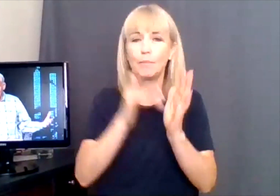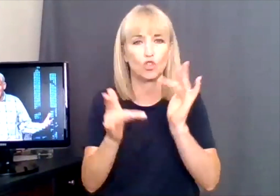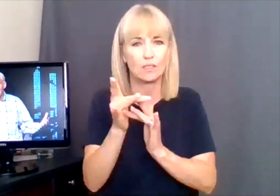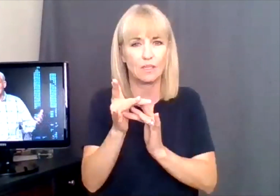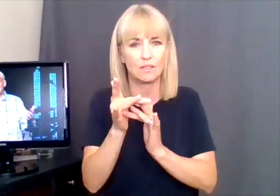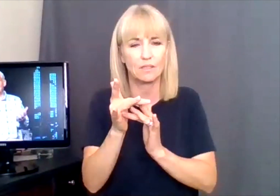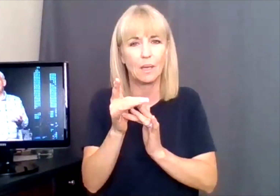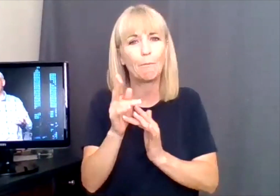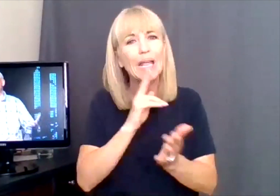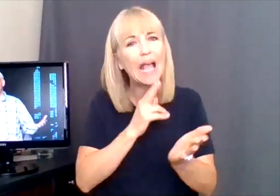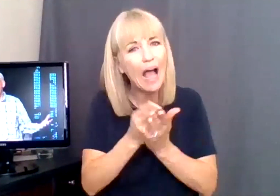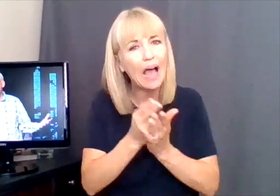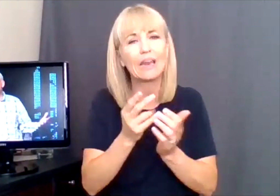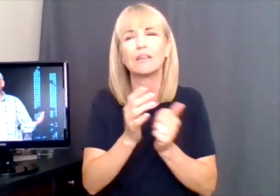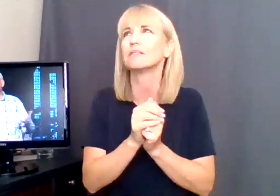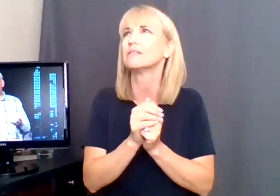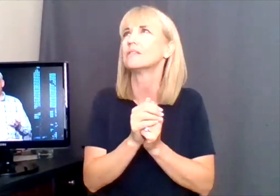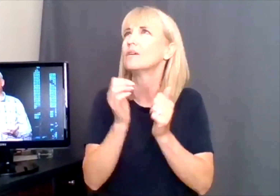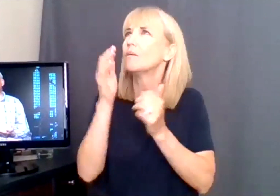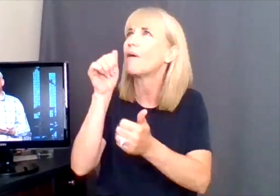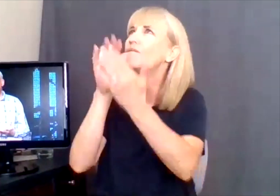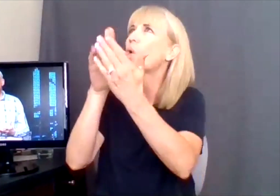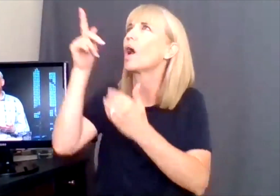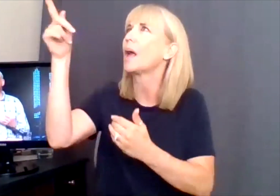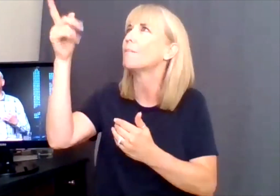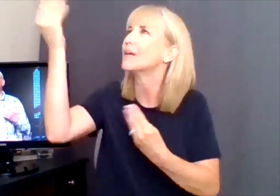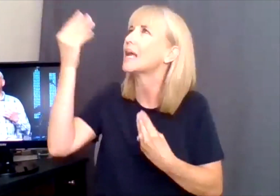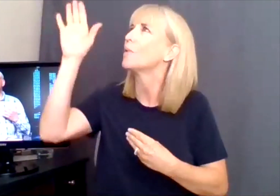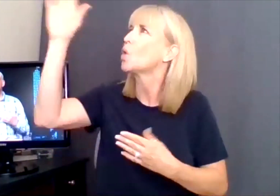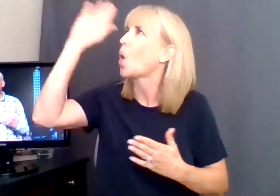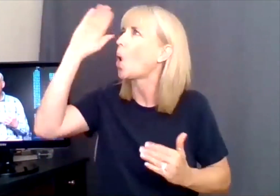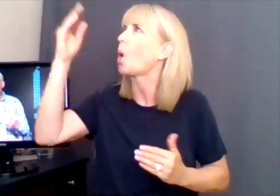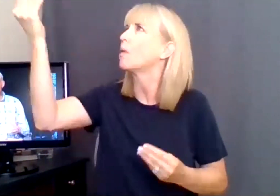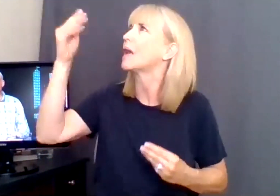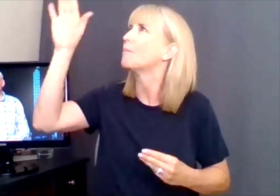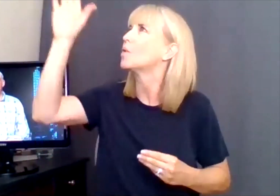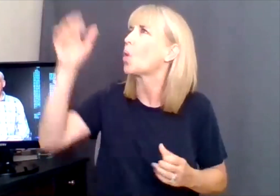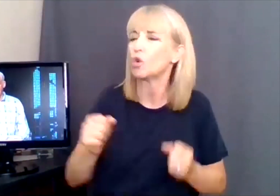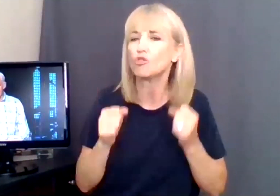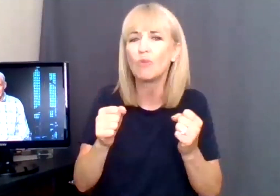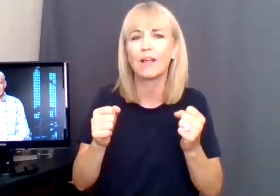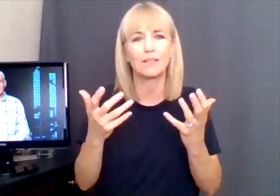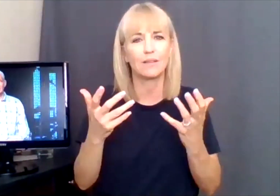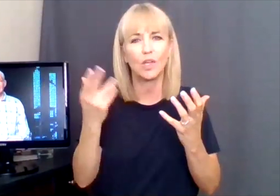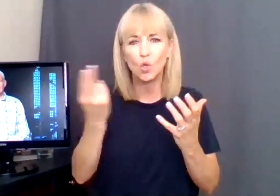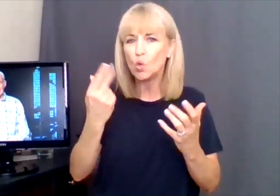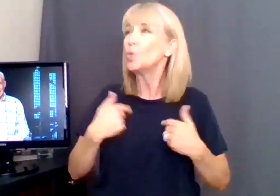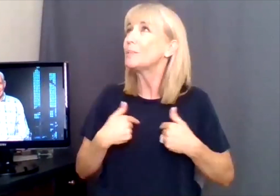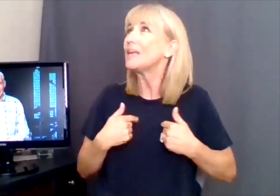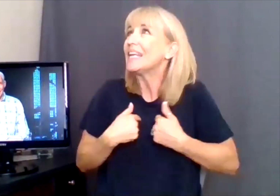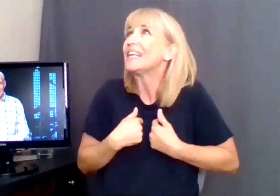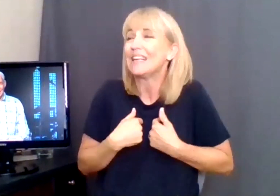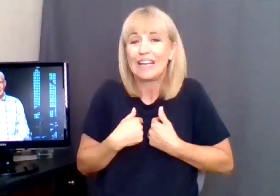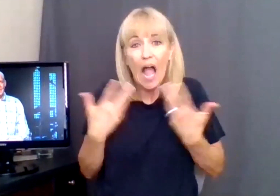take whatever you got and give it to him and say, Jesus, I need your hope, your strength. And would you use me to make a difference